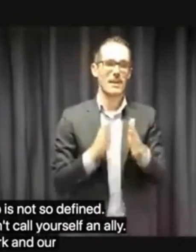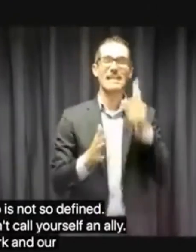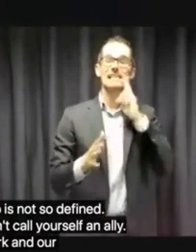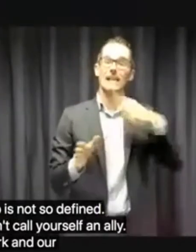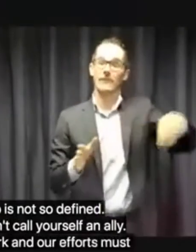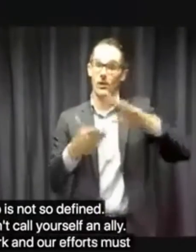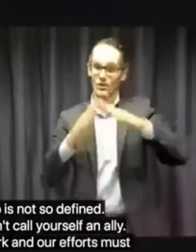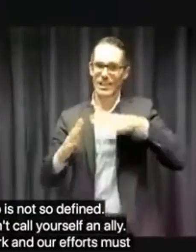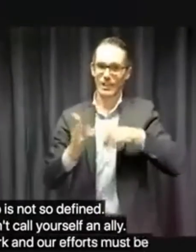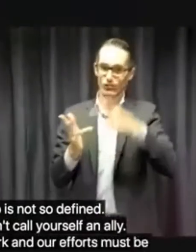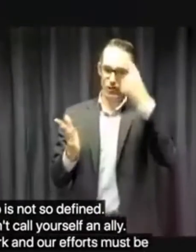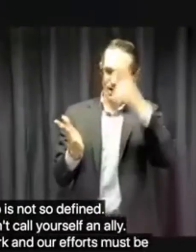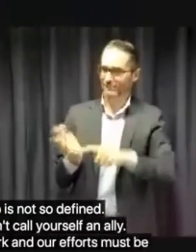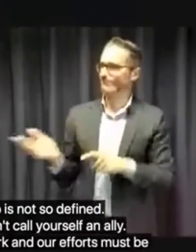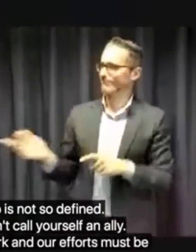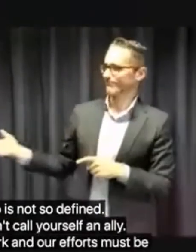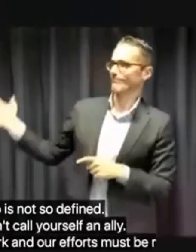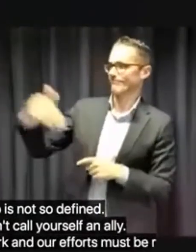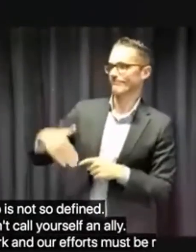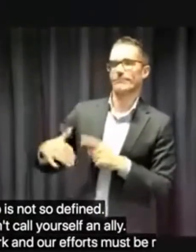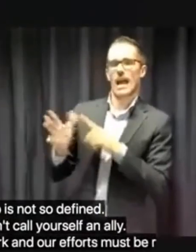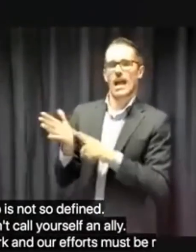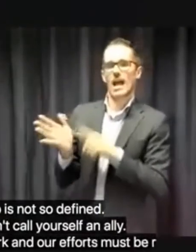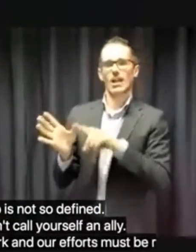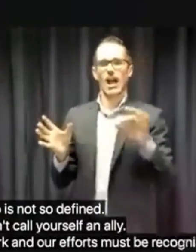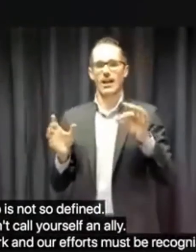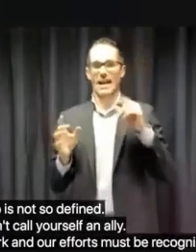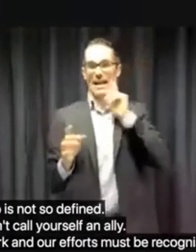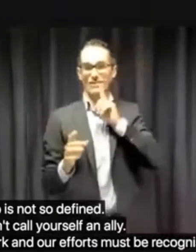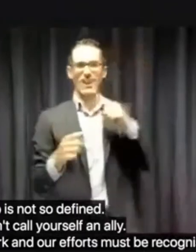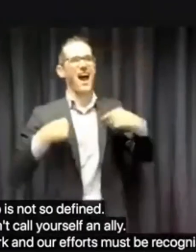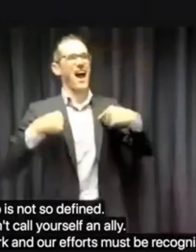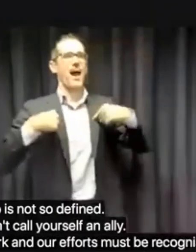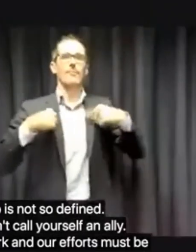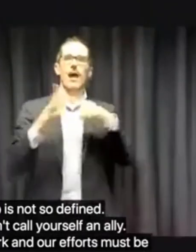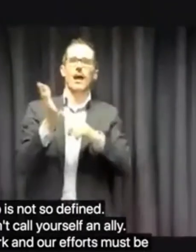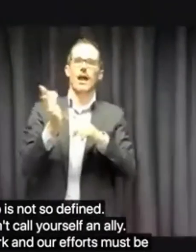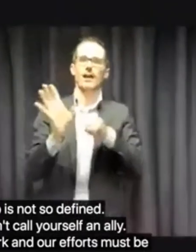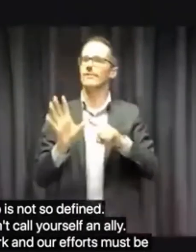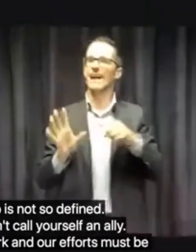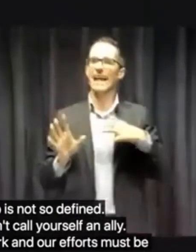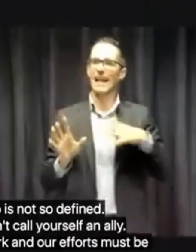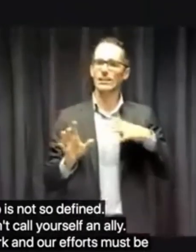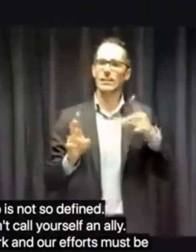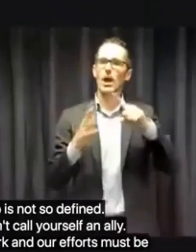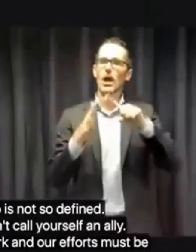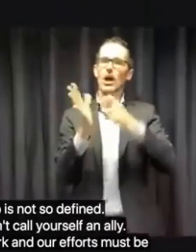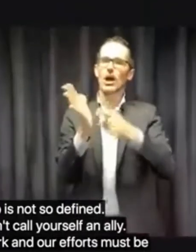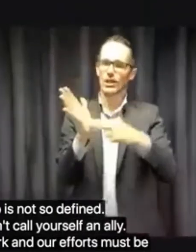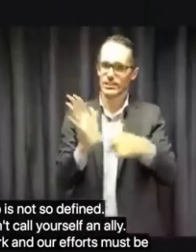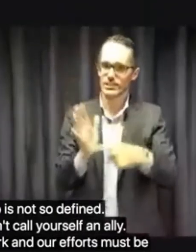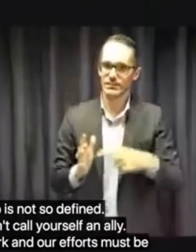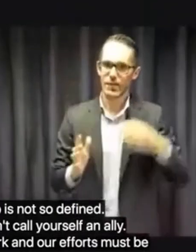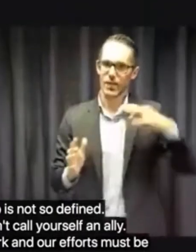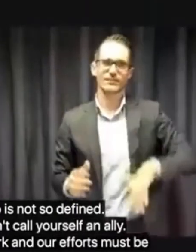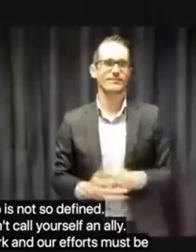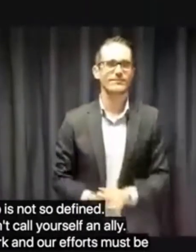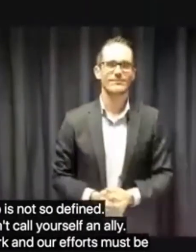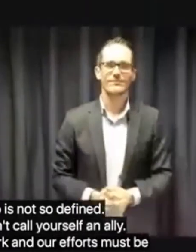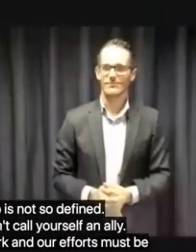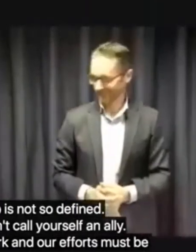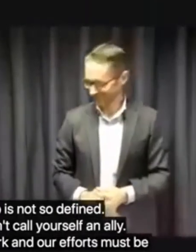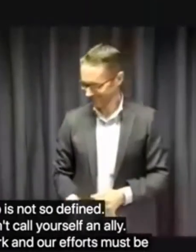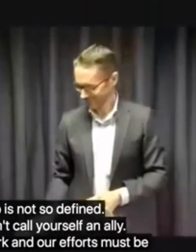by those who reach the support. So the deaf community needs to recognise an ally. If not a human person comes into this space and says, I am or